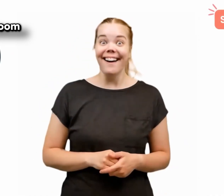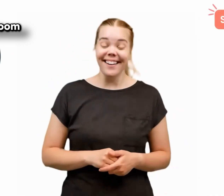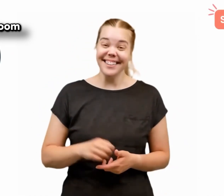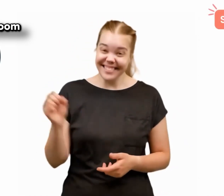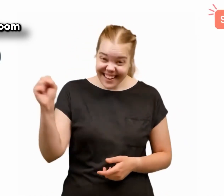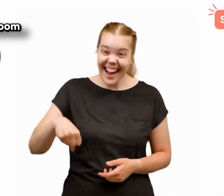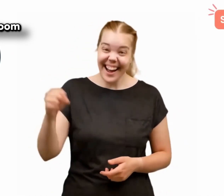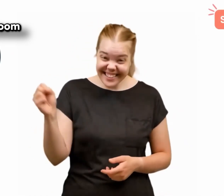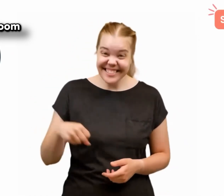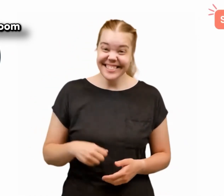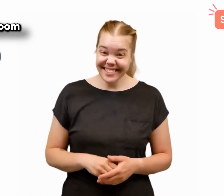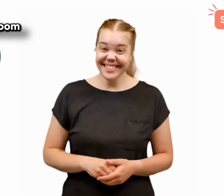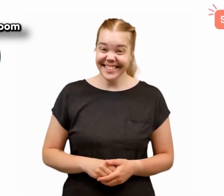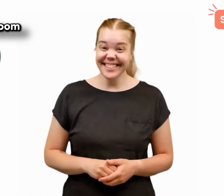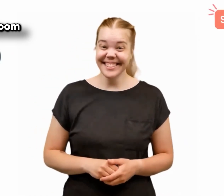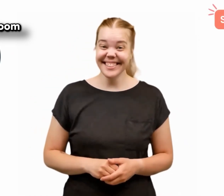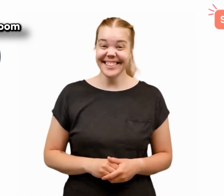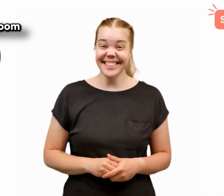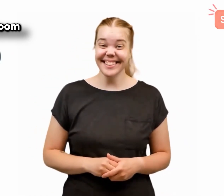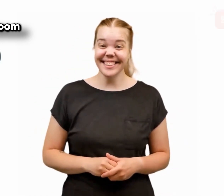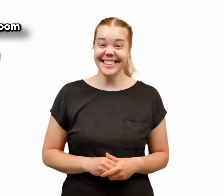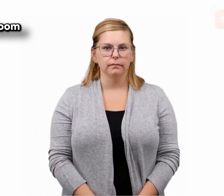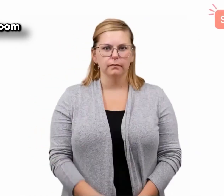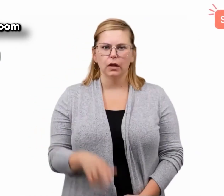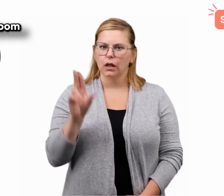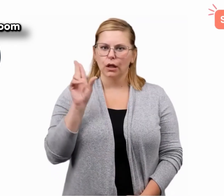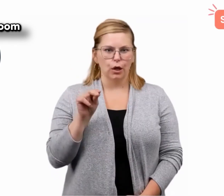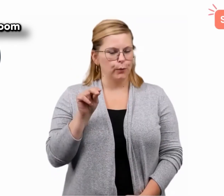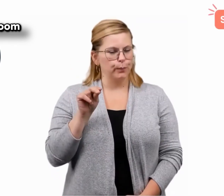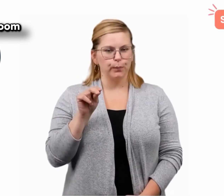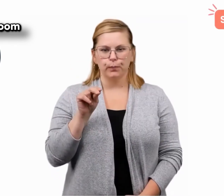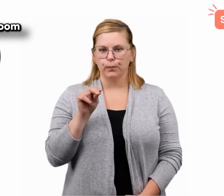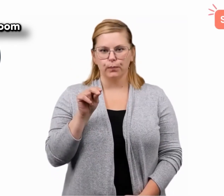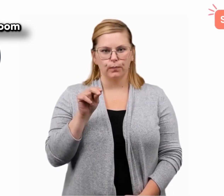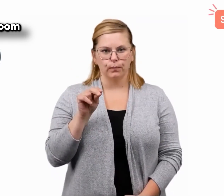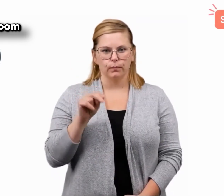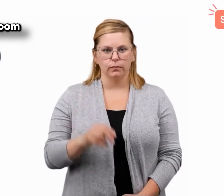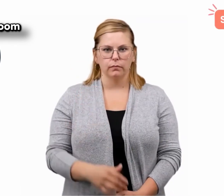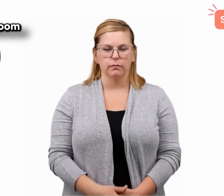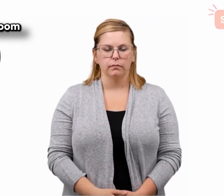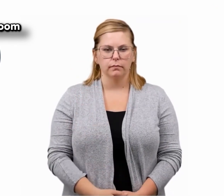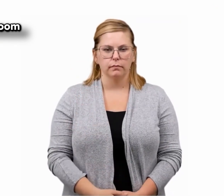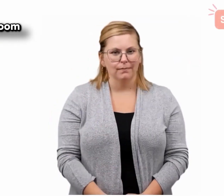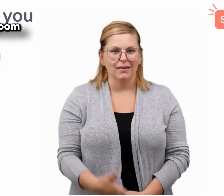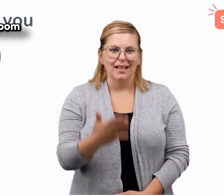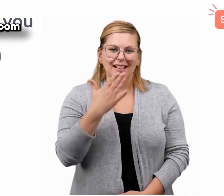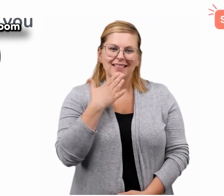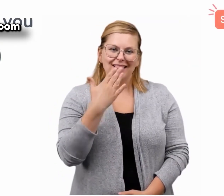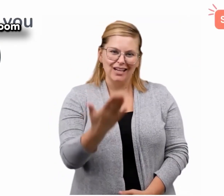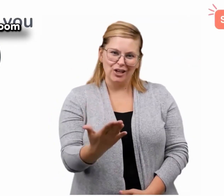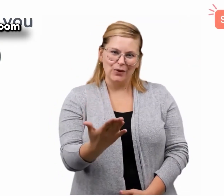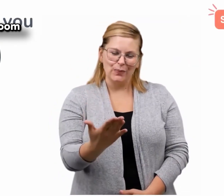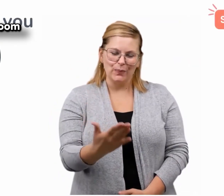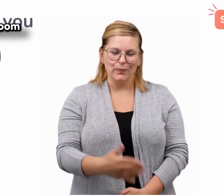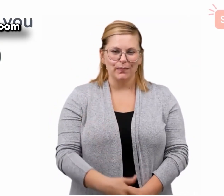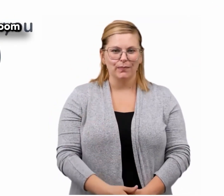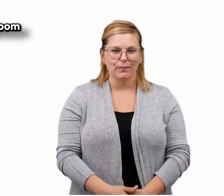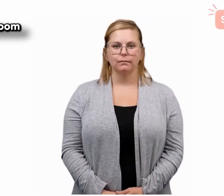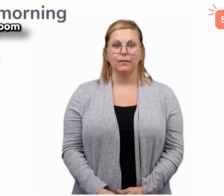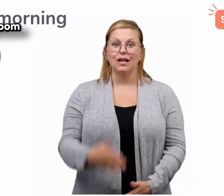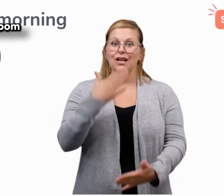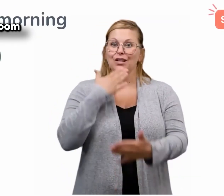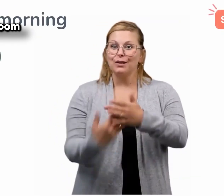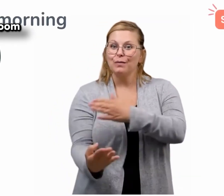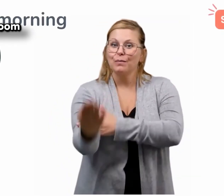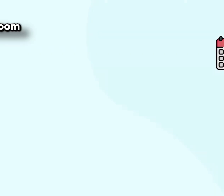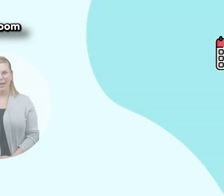consistently without stress. The downside? While the free portion is generous, you'll eventually hit a paywall if you want more advanced levels